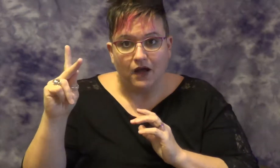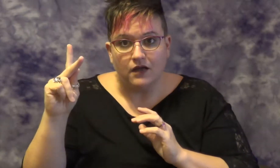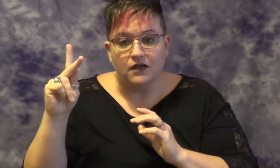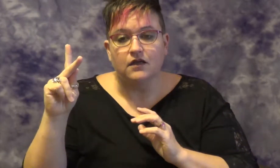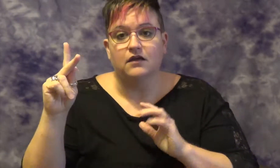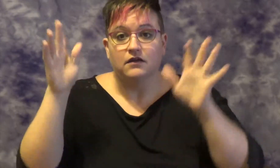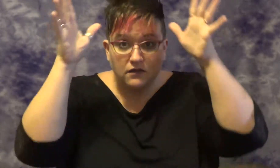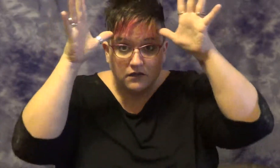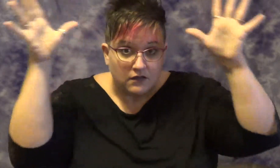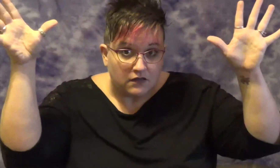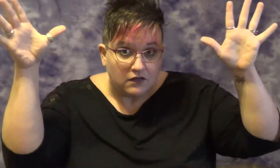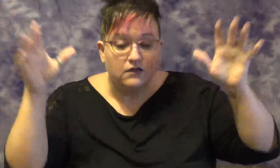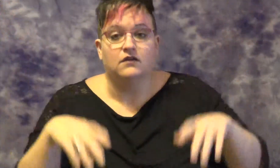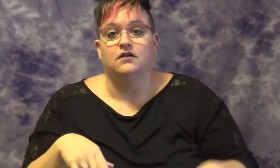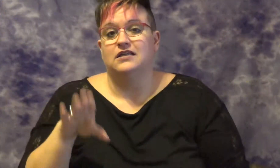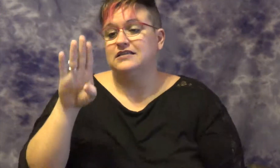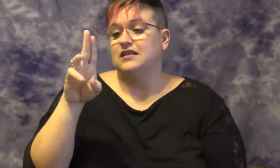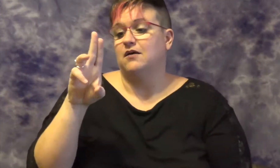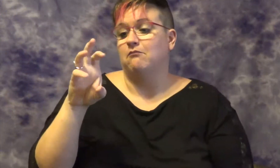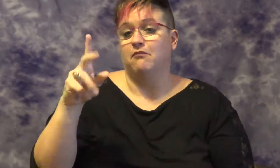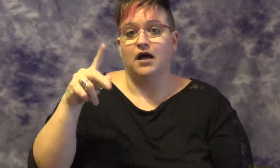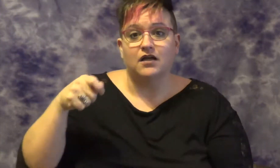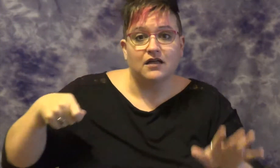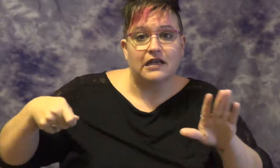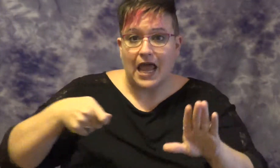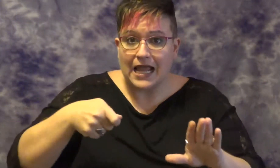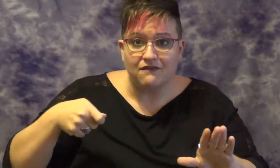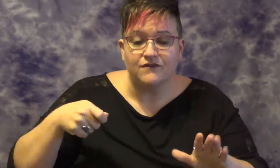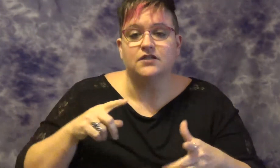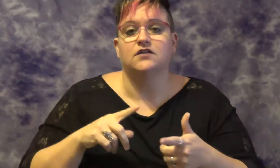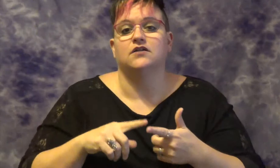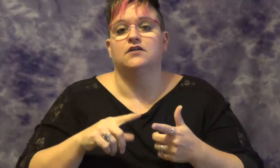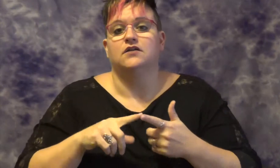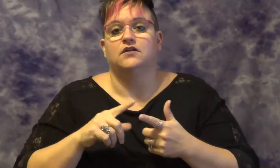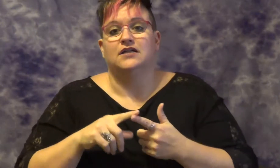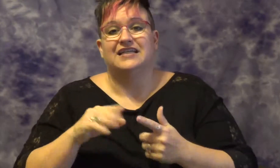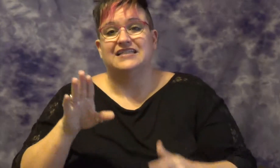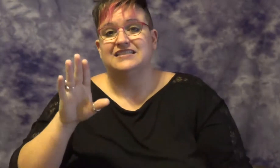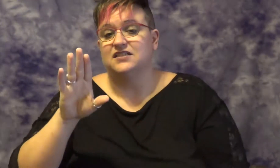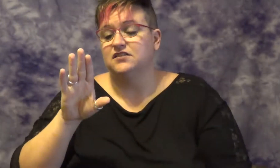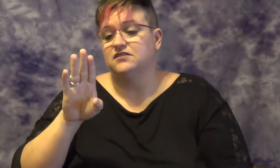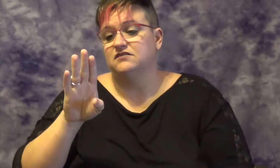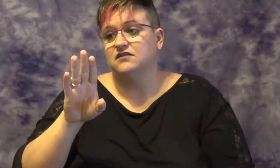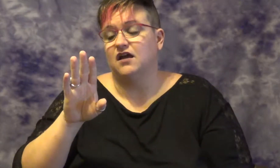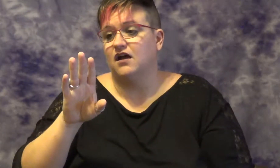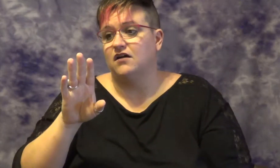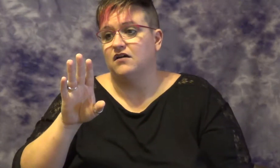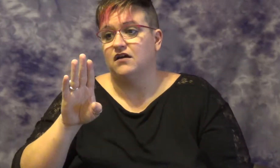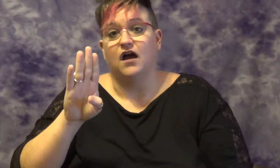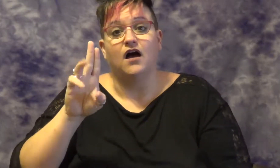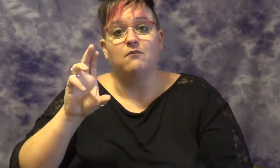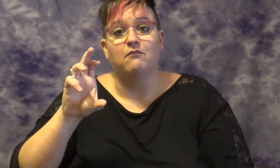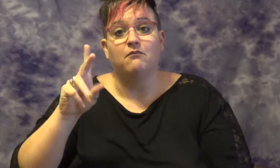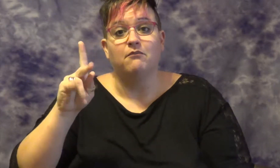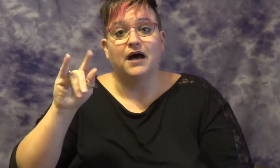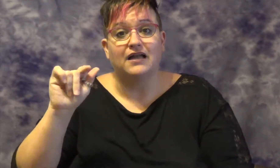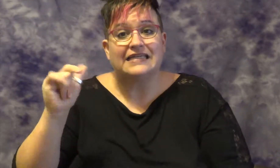okay? When we think about buck, is it like the deer buck, or is it a buck knife, or did you get